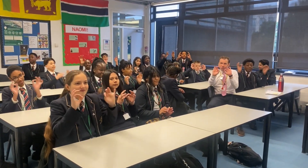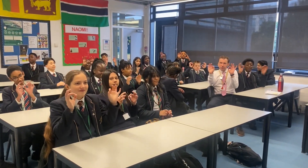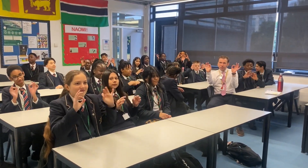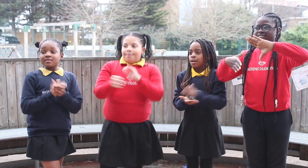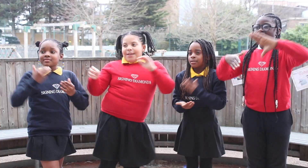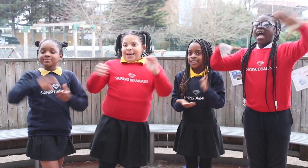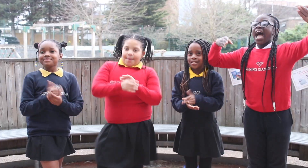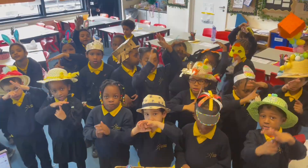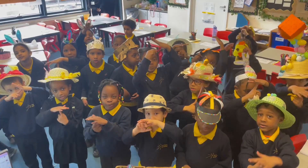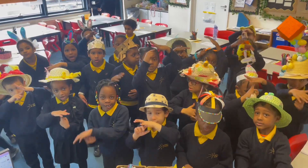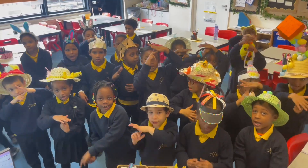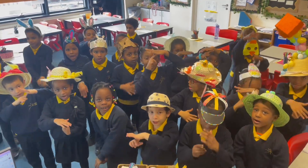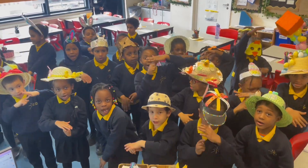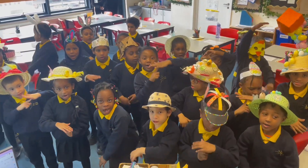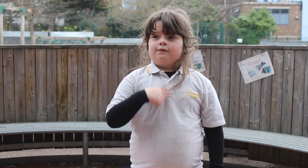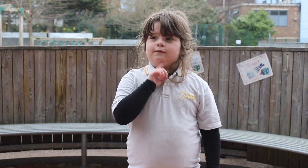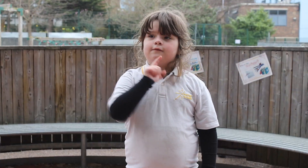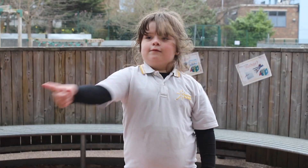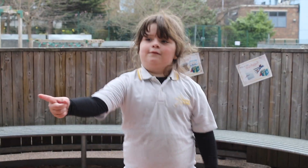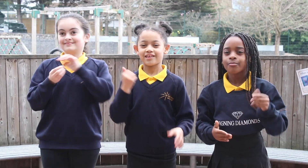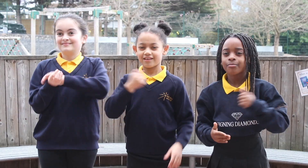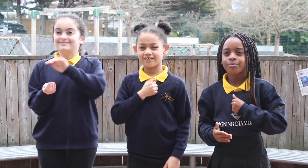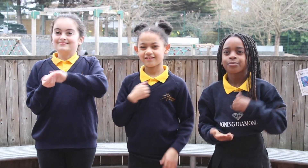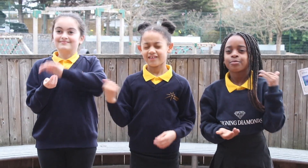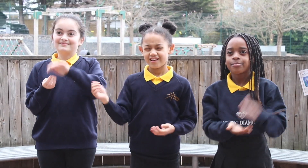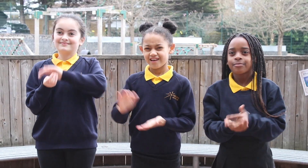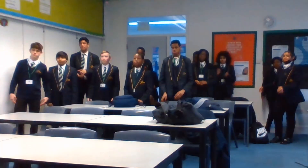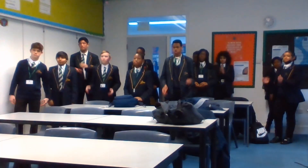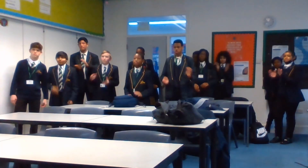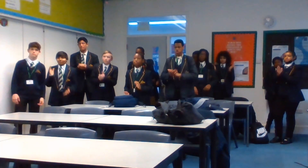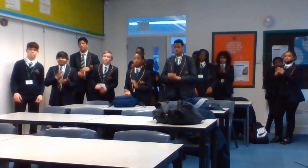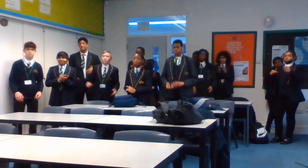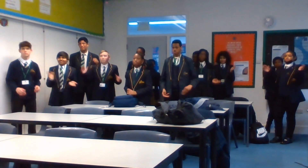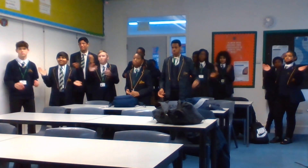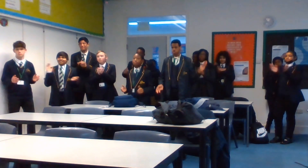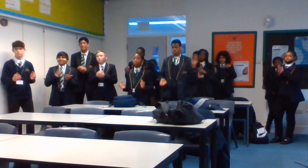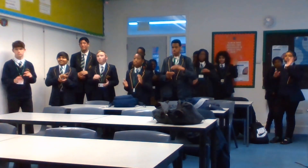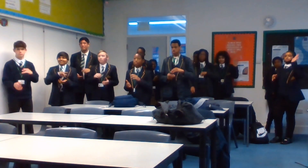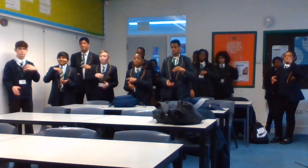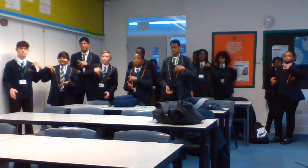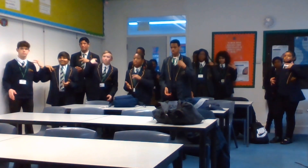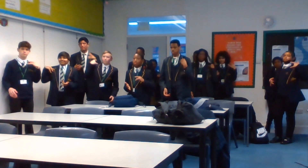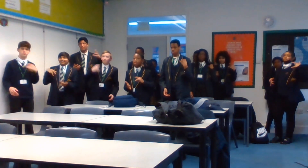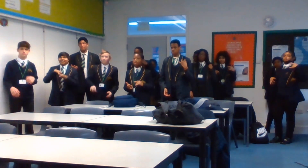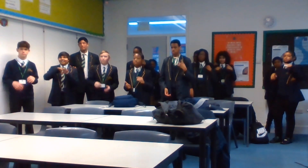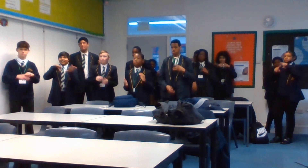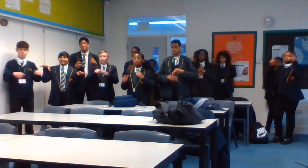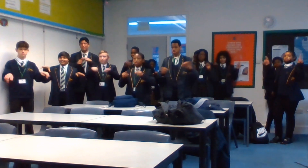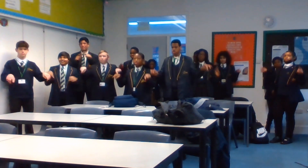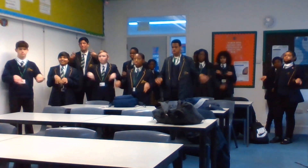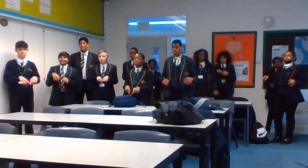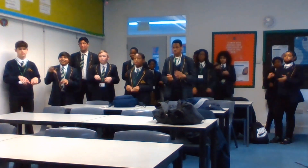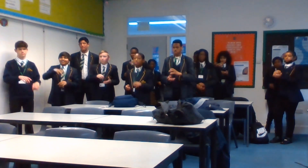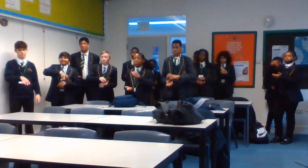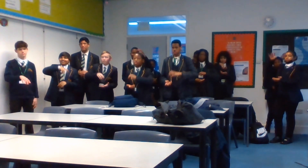you. Bring me down, I said, because I'm happy. Clap along if you feel like a room without a roof. Because